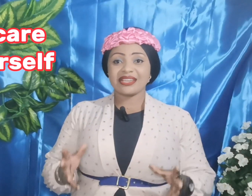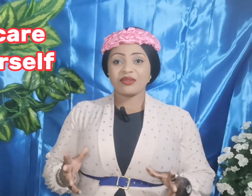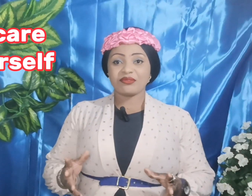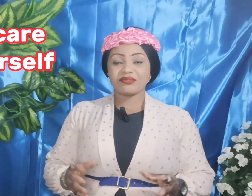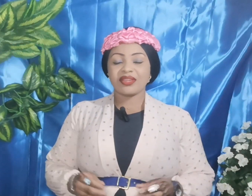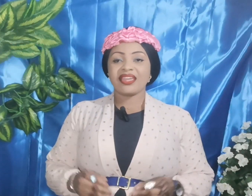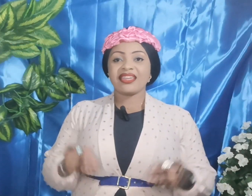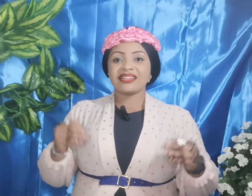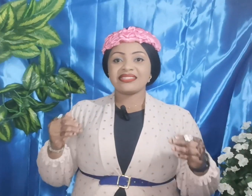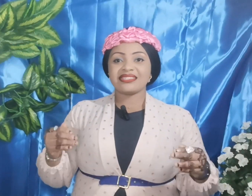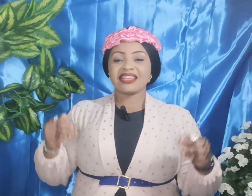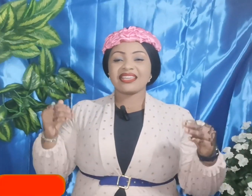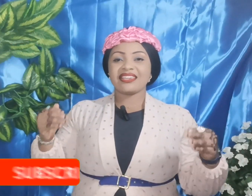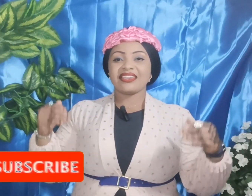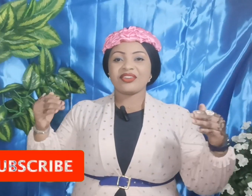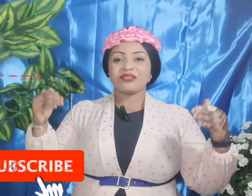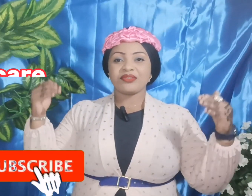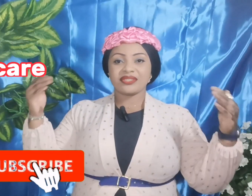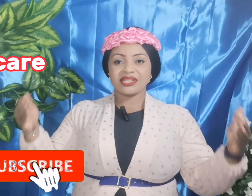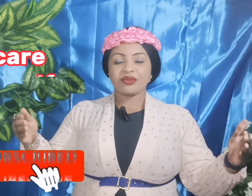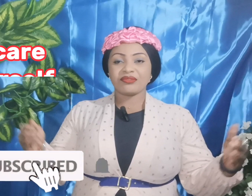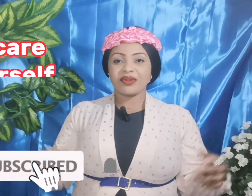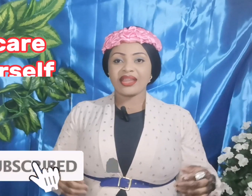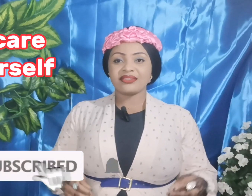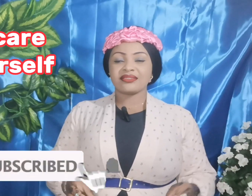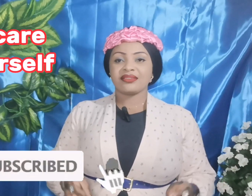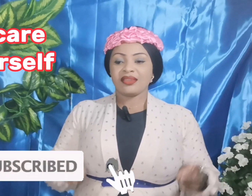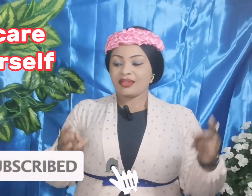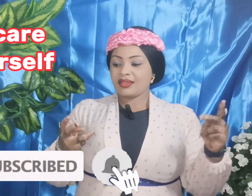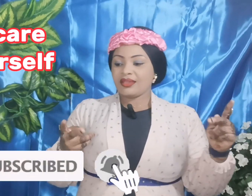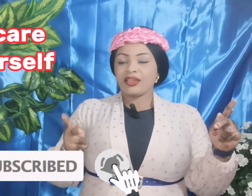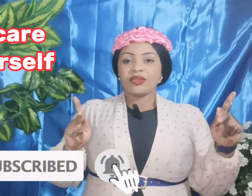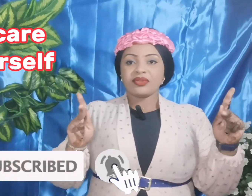yourself. Take care of yourself, right?